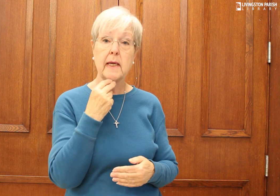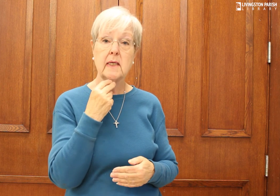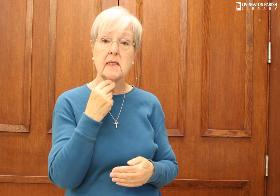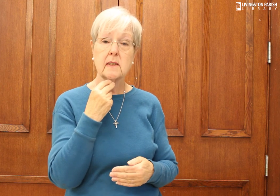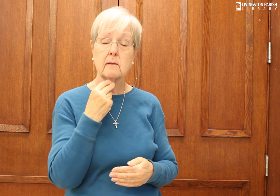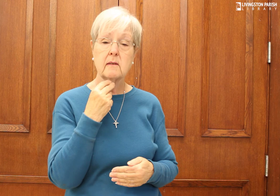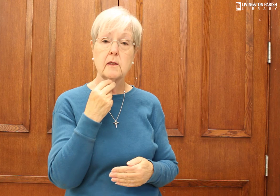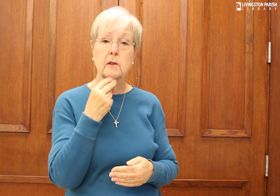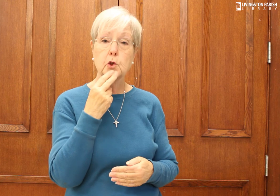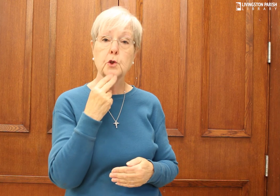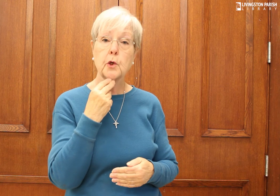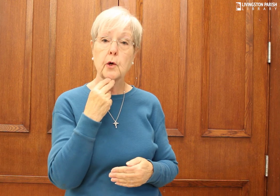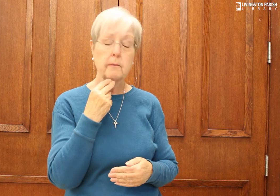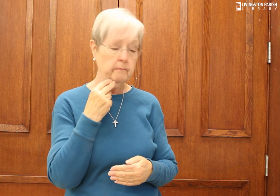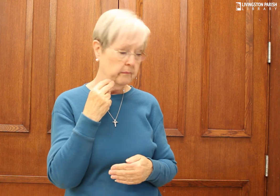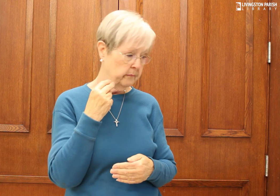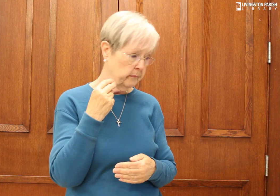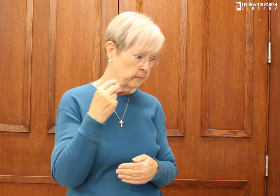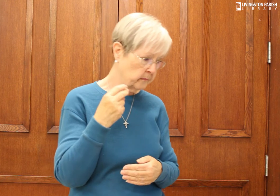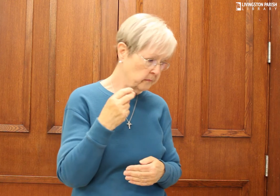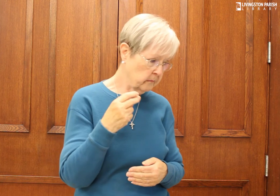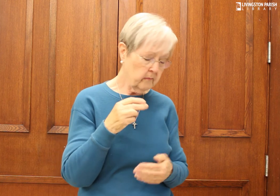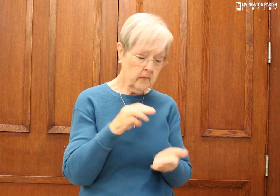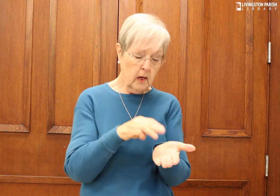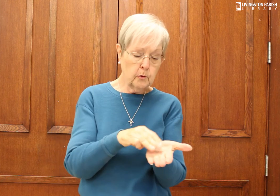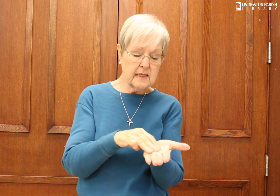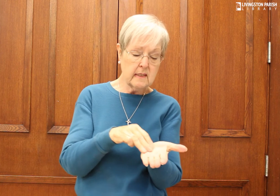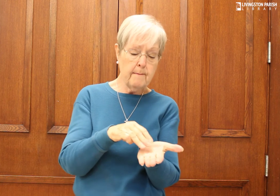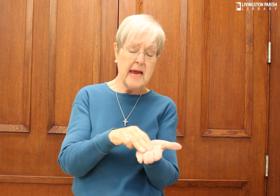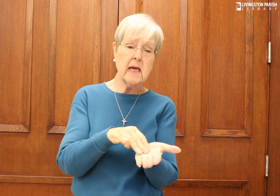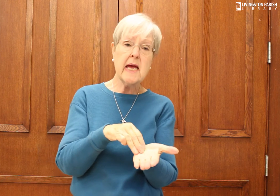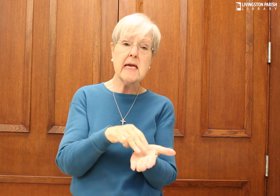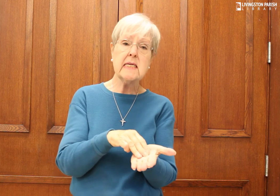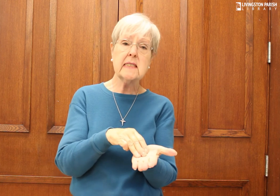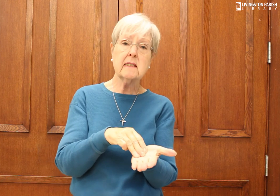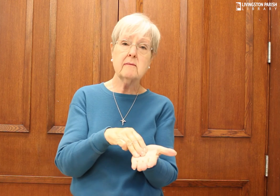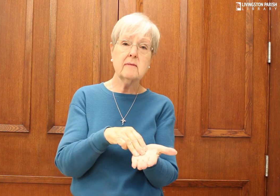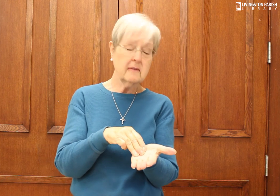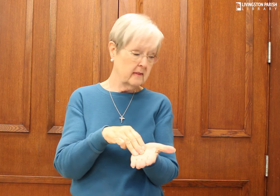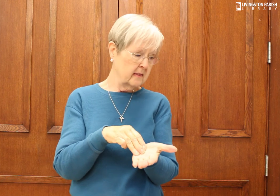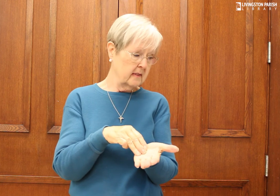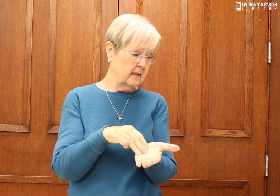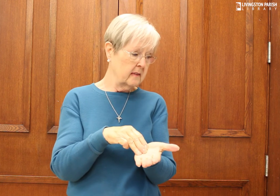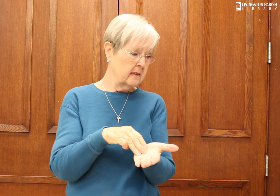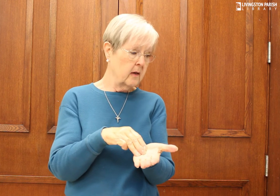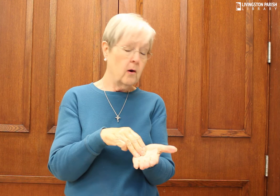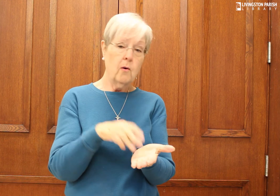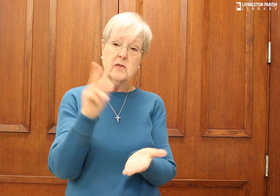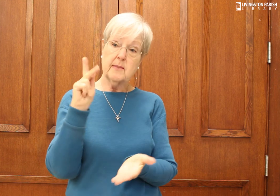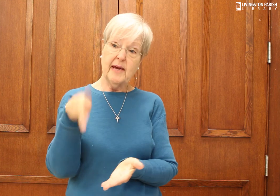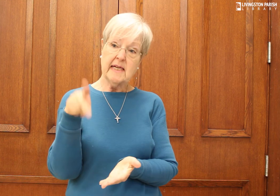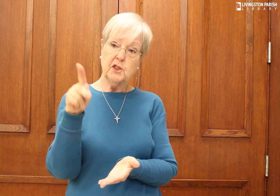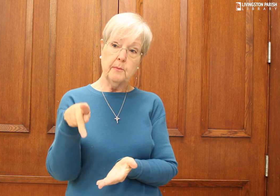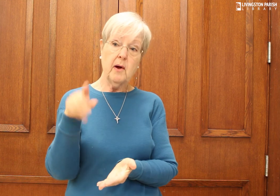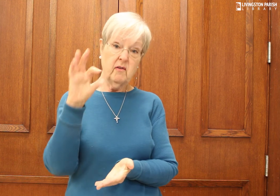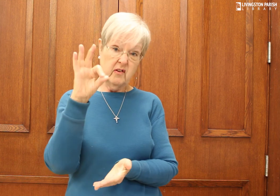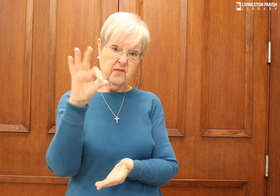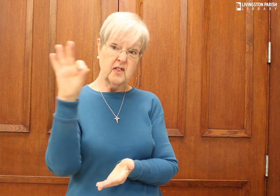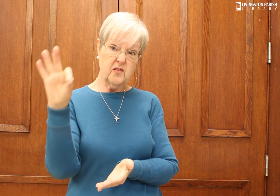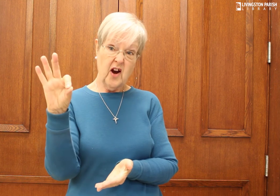sweet, sugar. You want some mayonnaise or some ketchup on your French